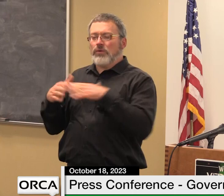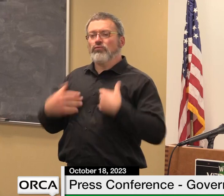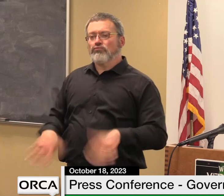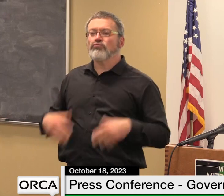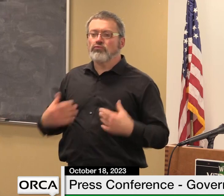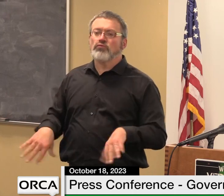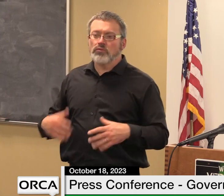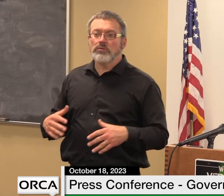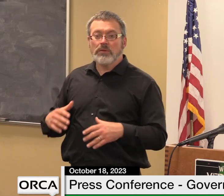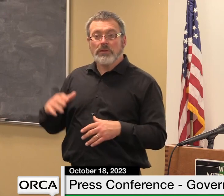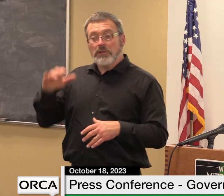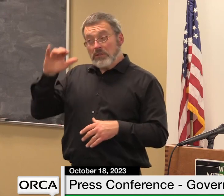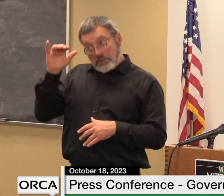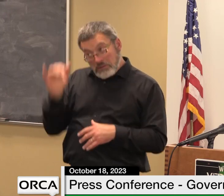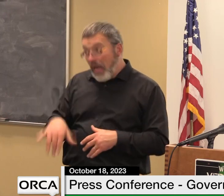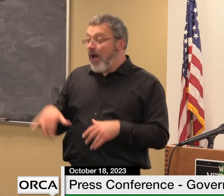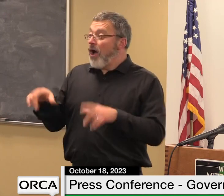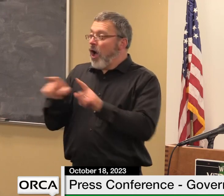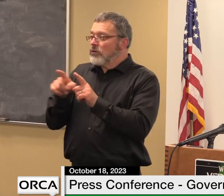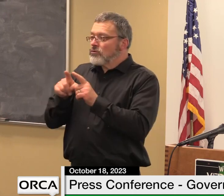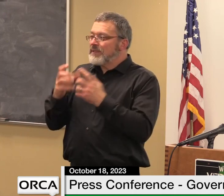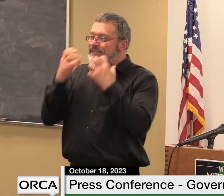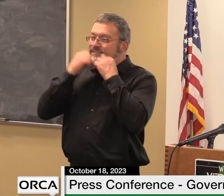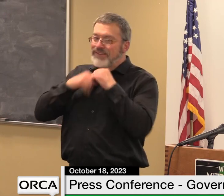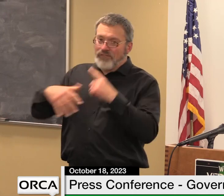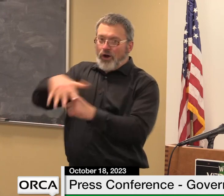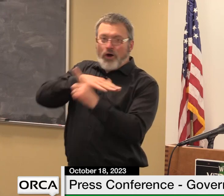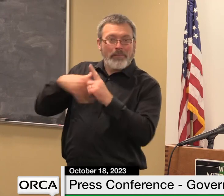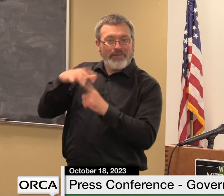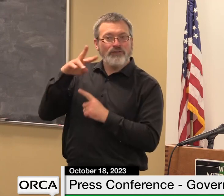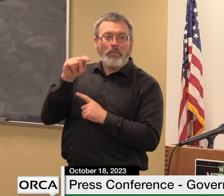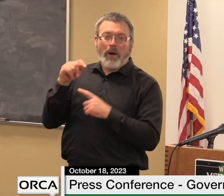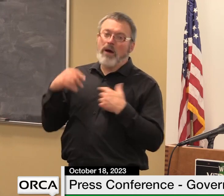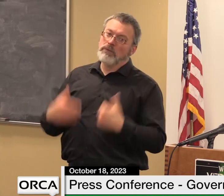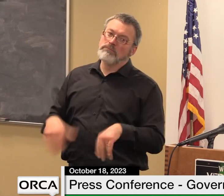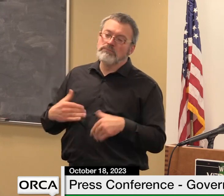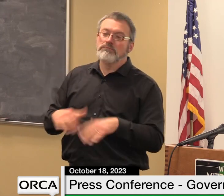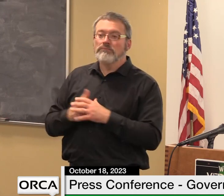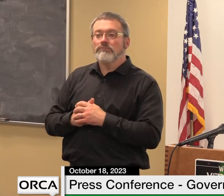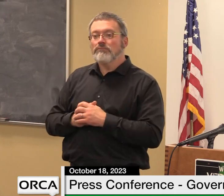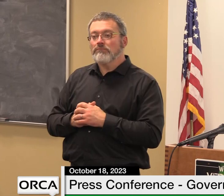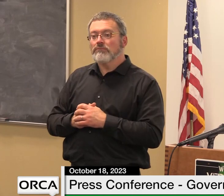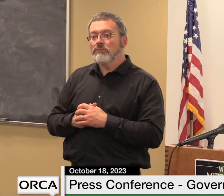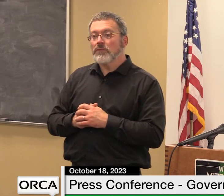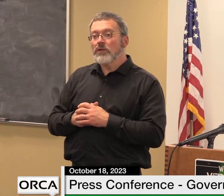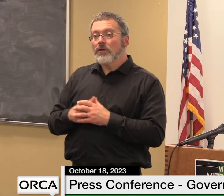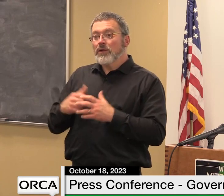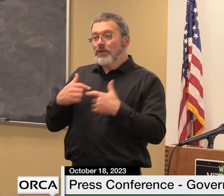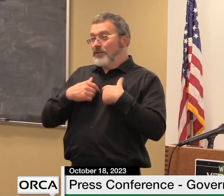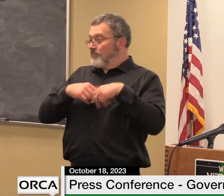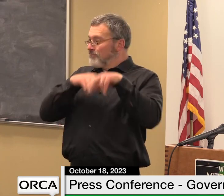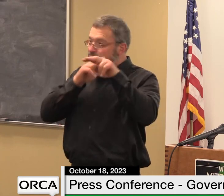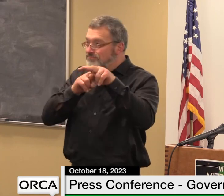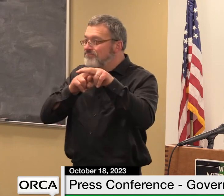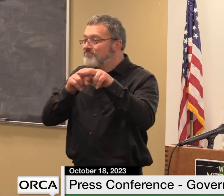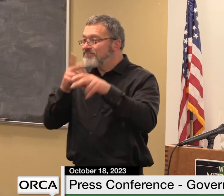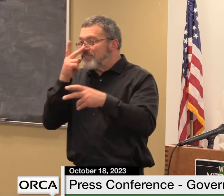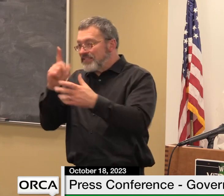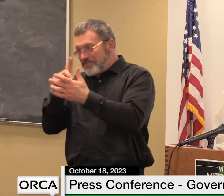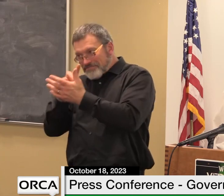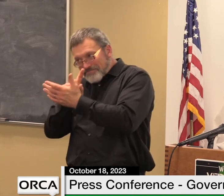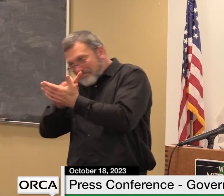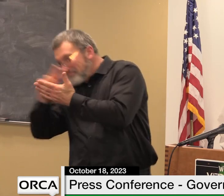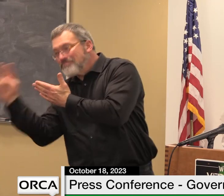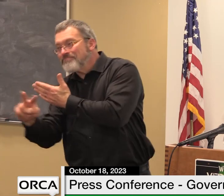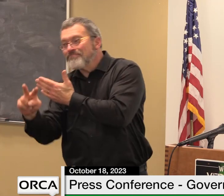little bit cleaner and warmer. So I look forward to seeing many of you at next week's events. And with